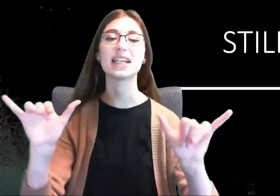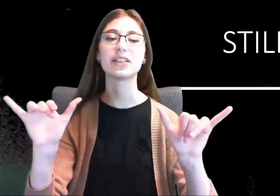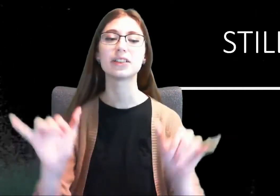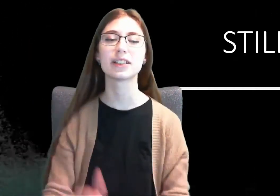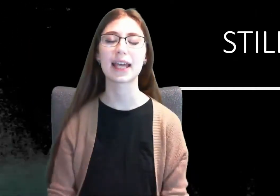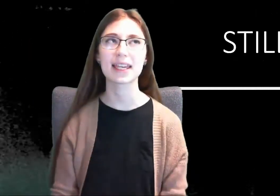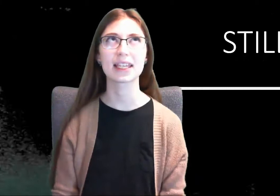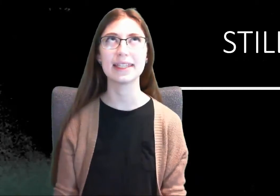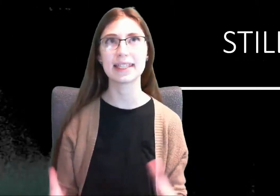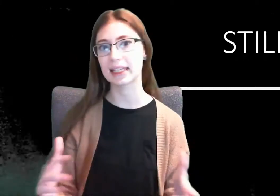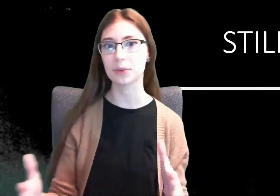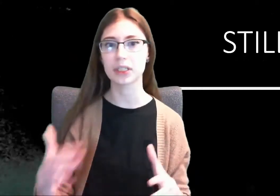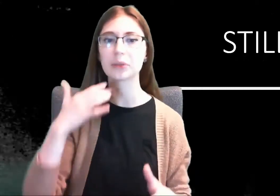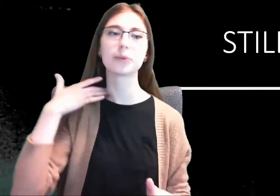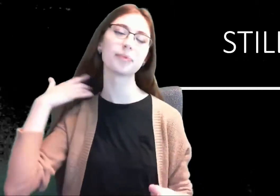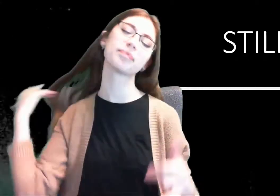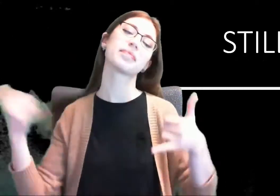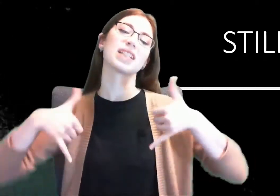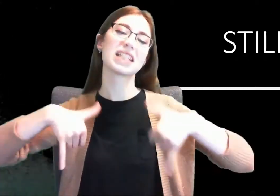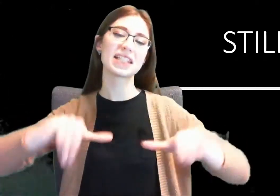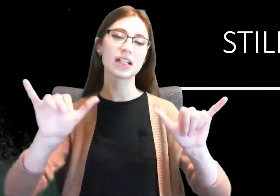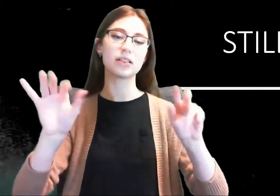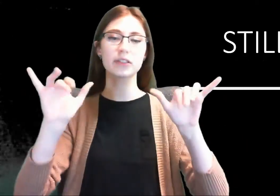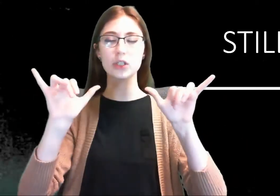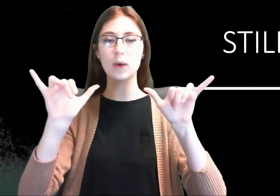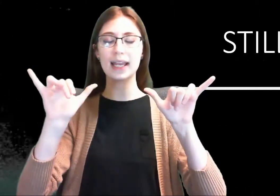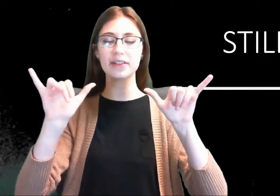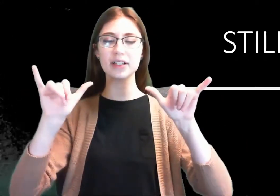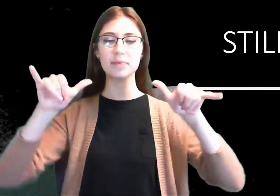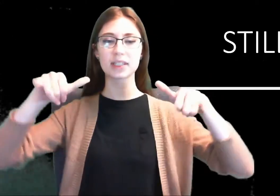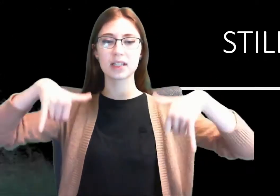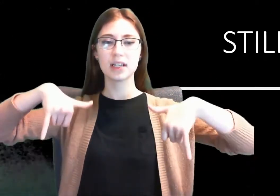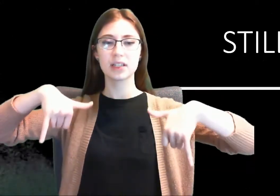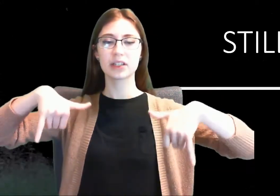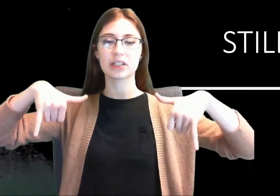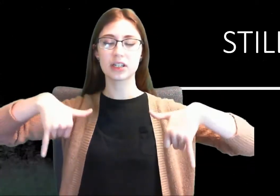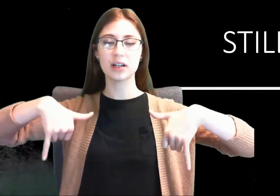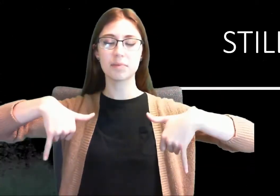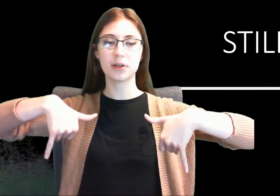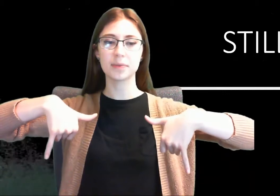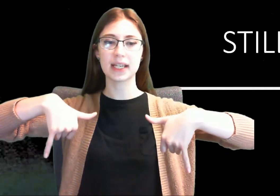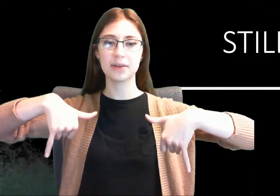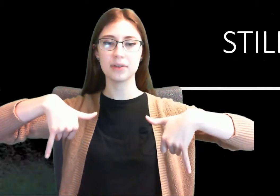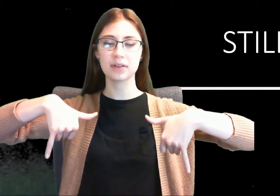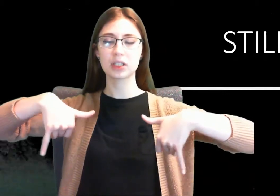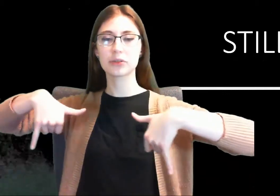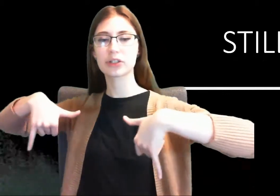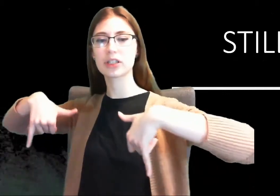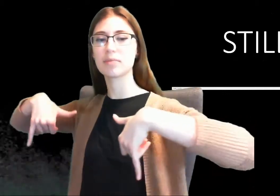Still, like continue to. Still, 2 Y hand shapes. They're going to start palm down closer to your